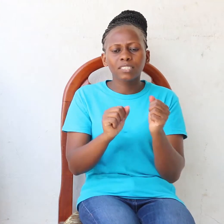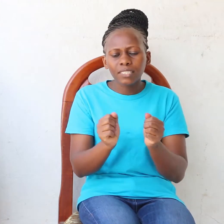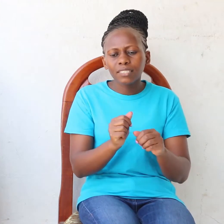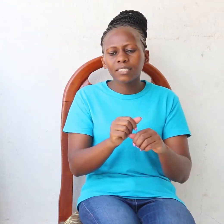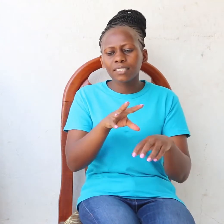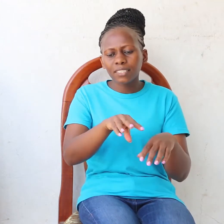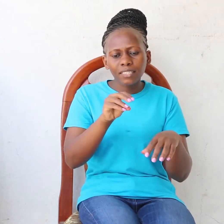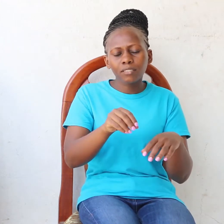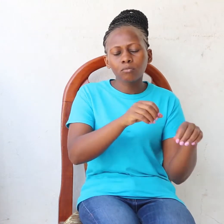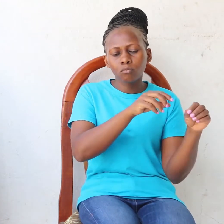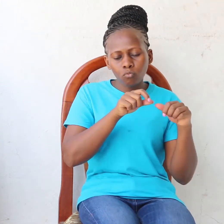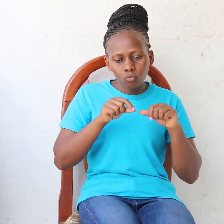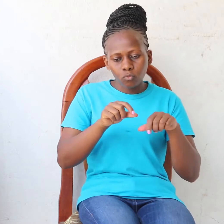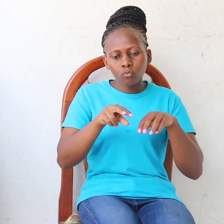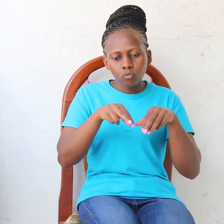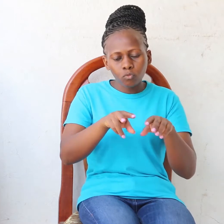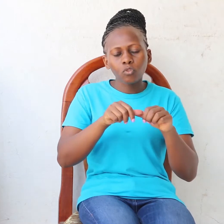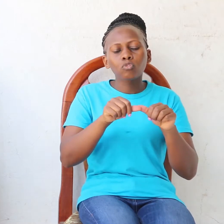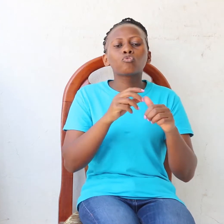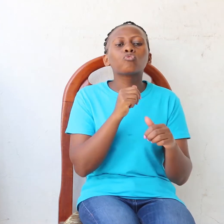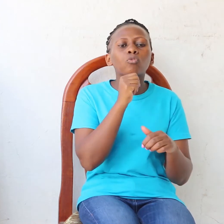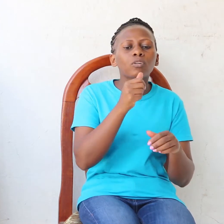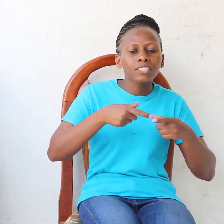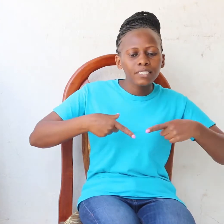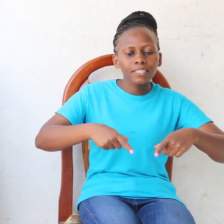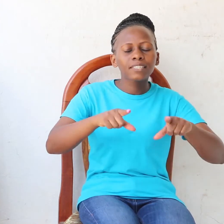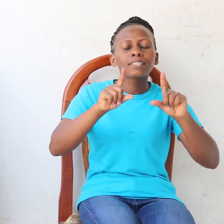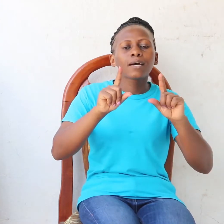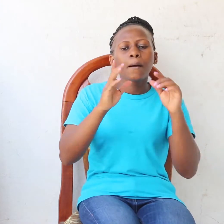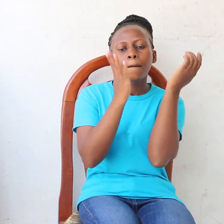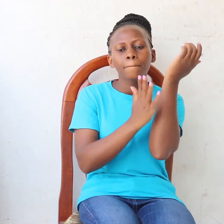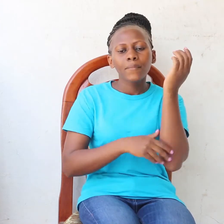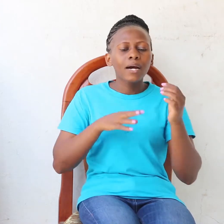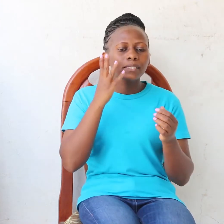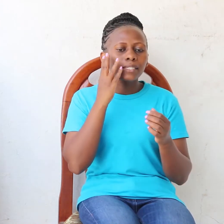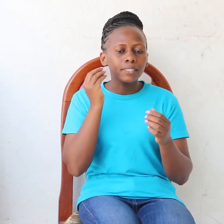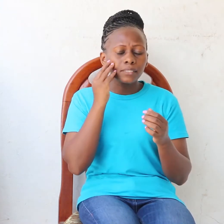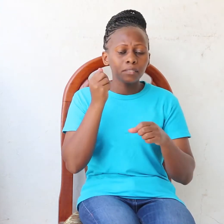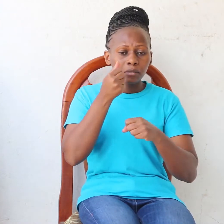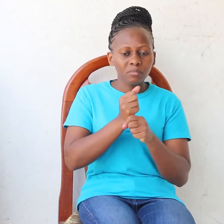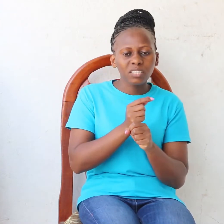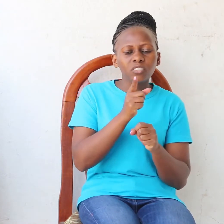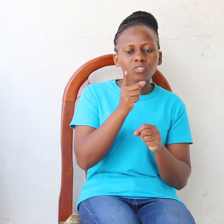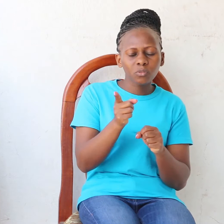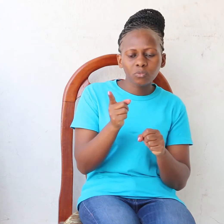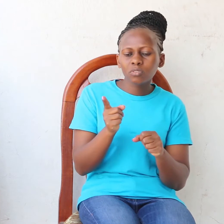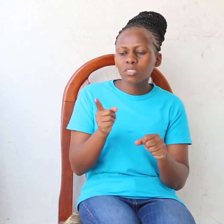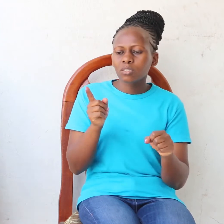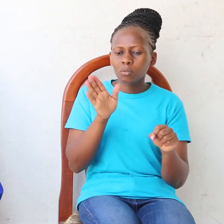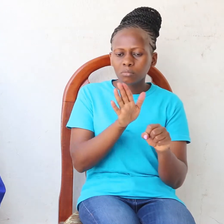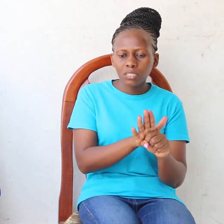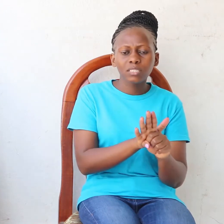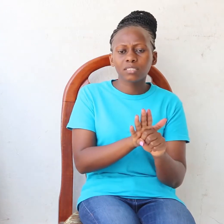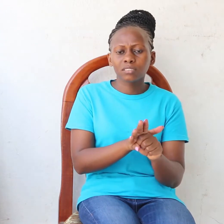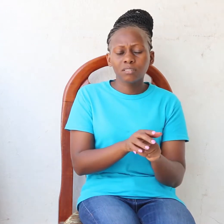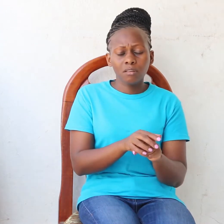Don't let a bad experience make you never try to live for God again.